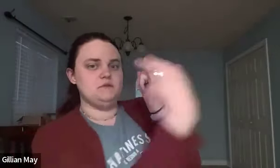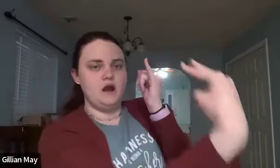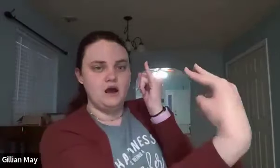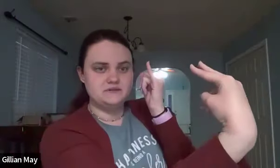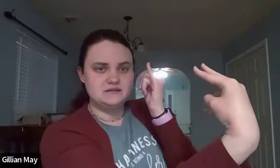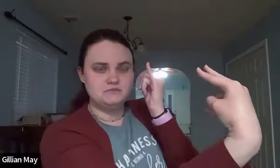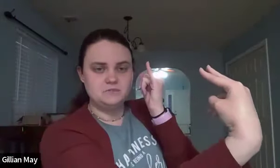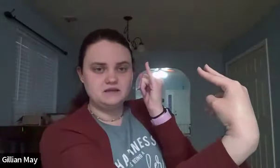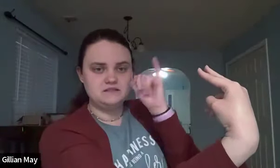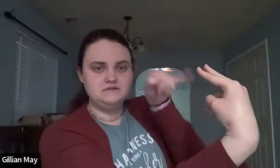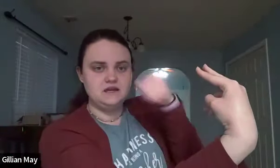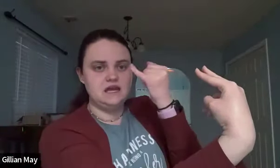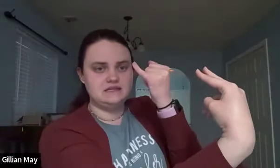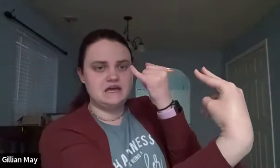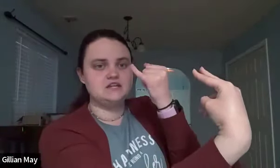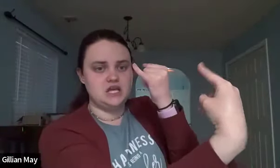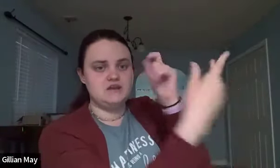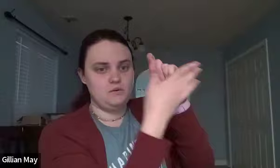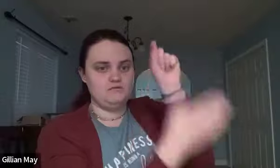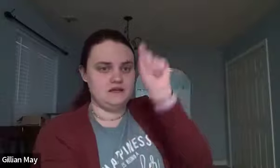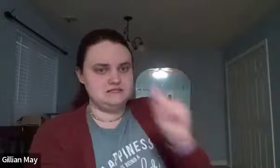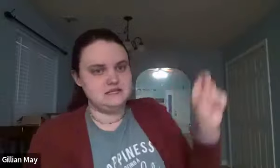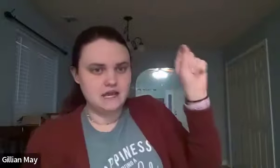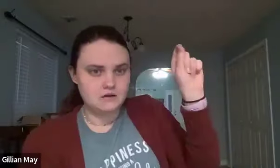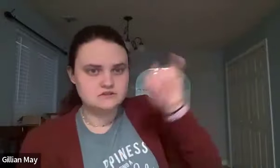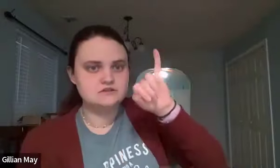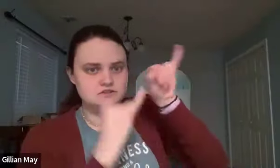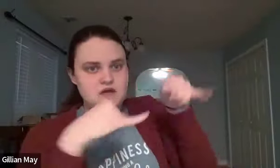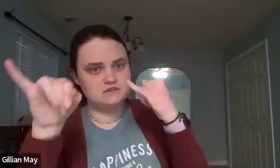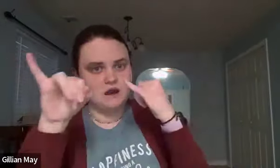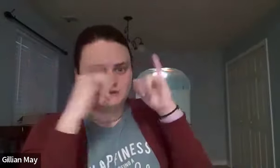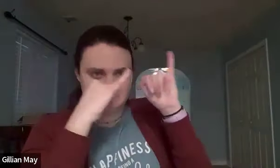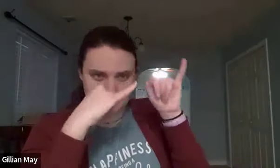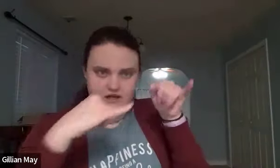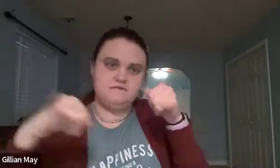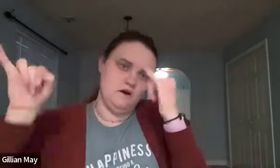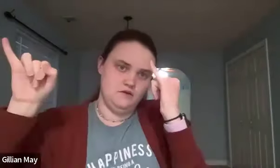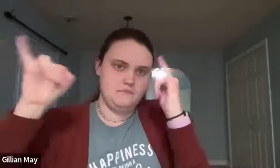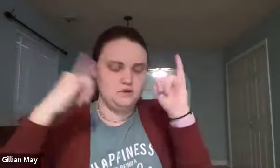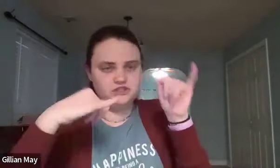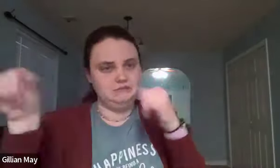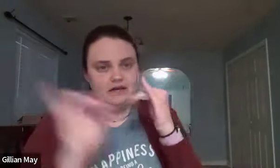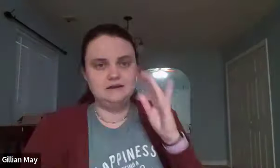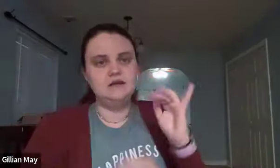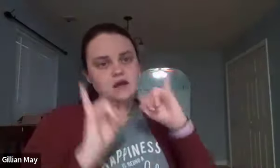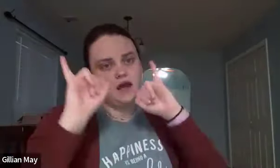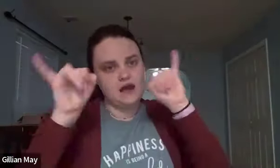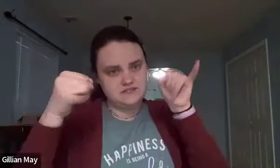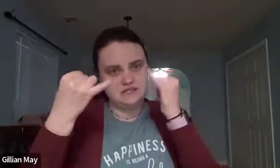an opposite perspective, it's that J of how we write it sticking out. So that's why I was like, well, you got to follow that motion, but I've seen them